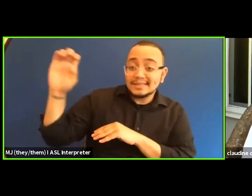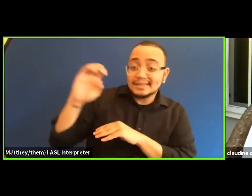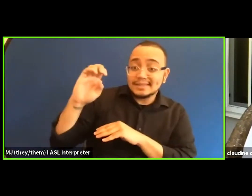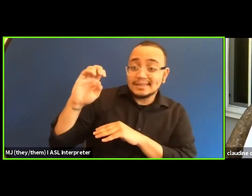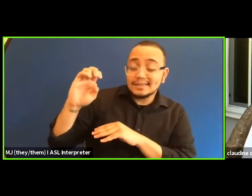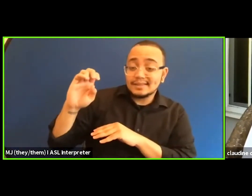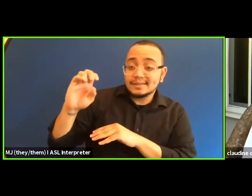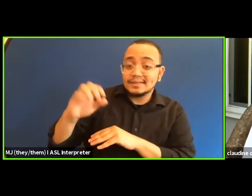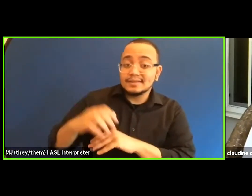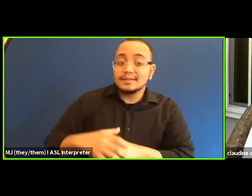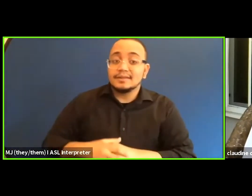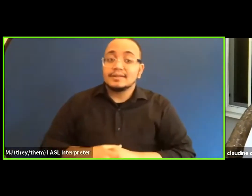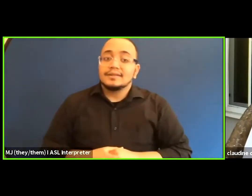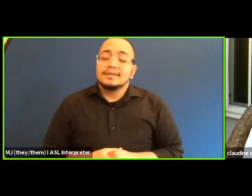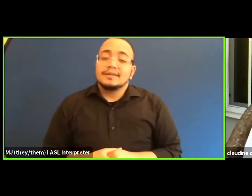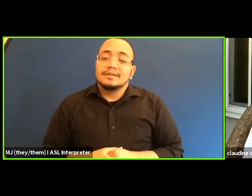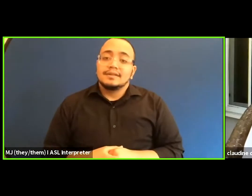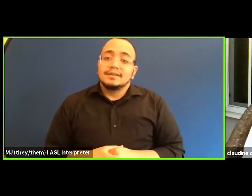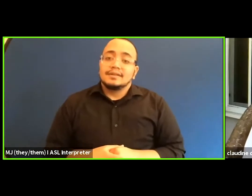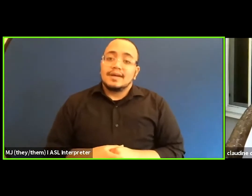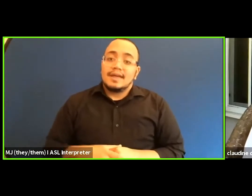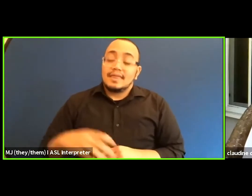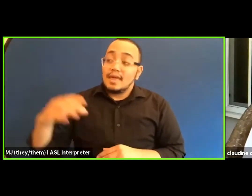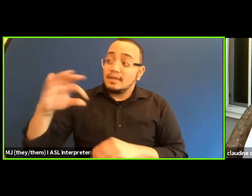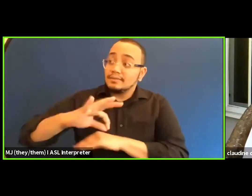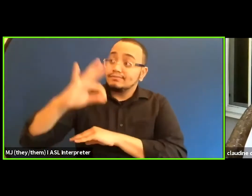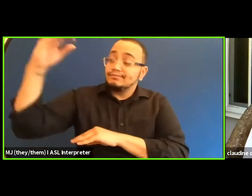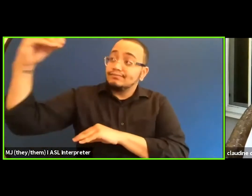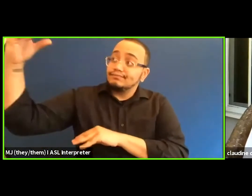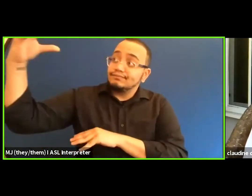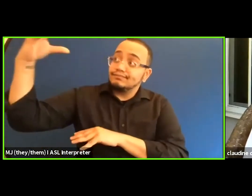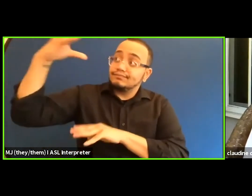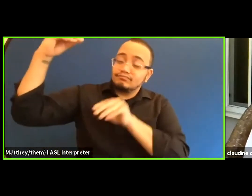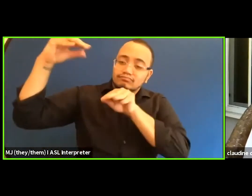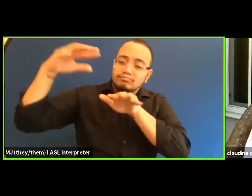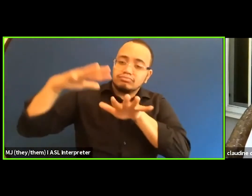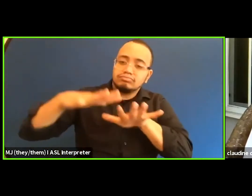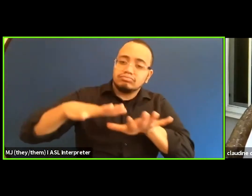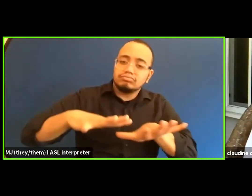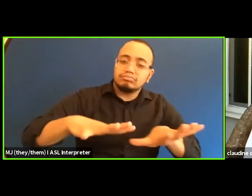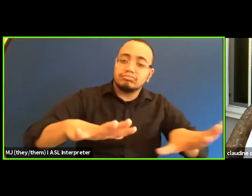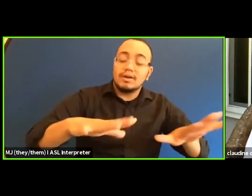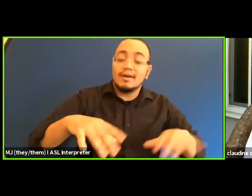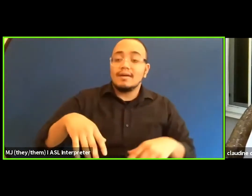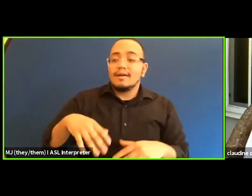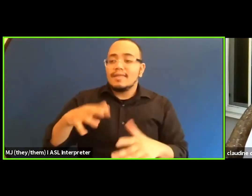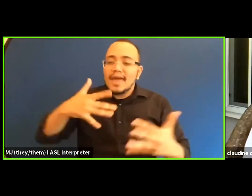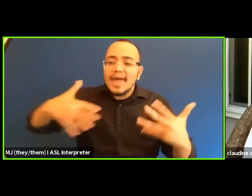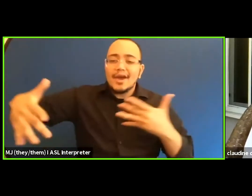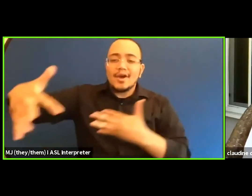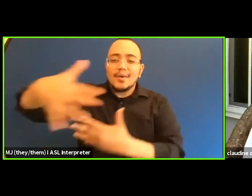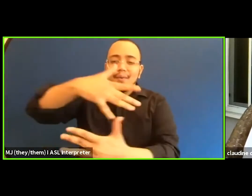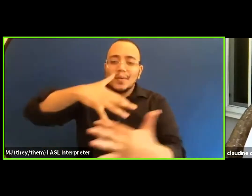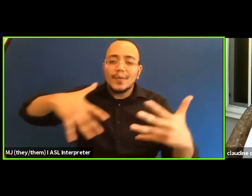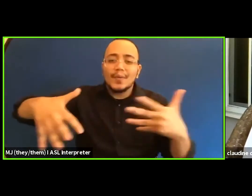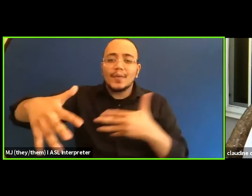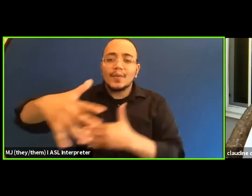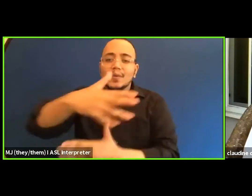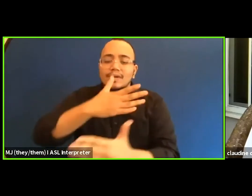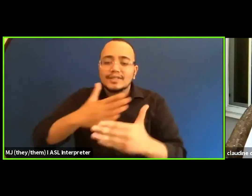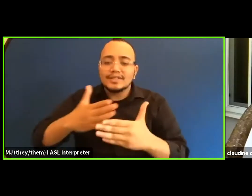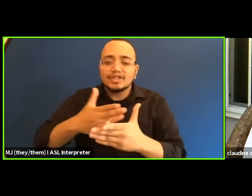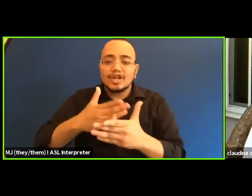the morning and spreads over the earth. Air is associated with the transmission of thought, memory,